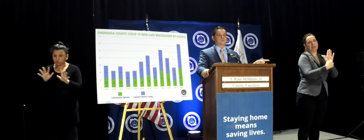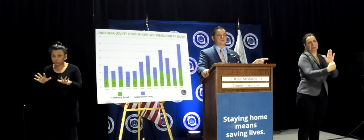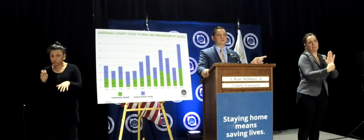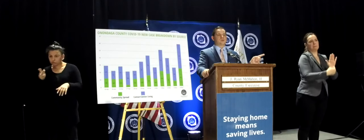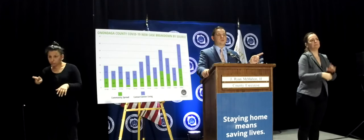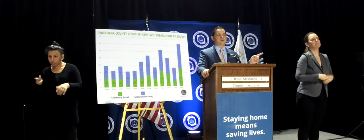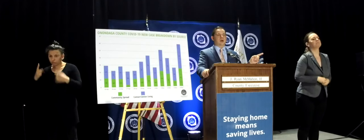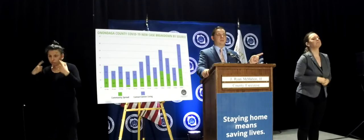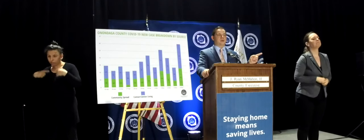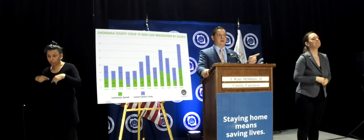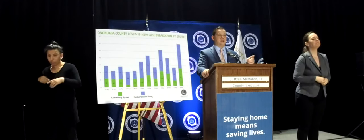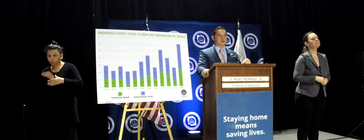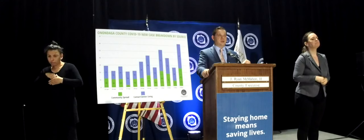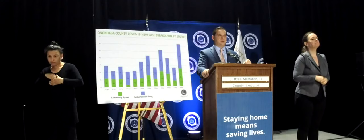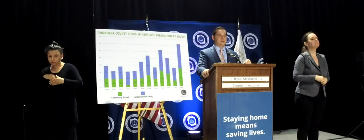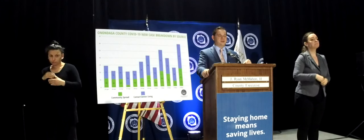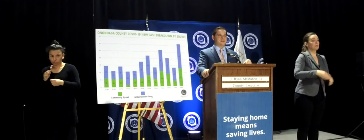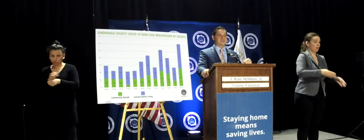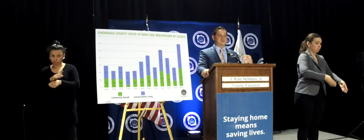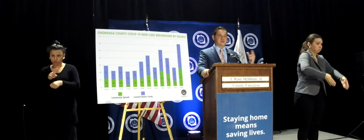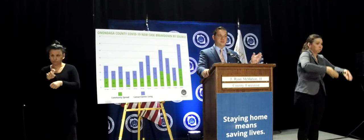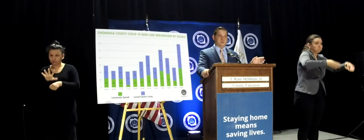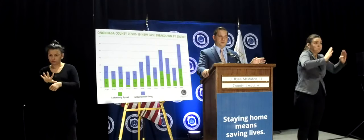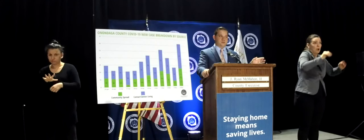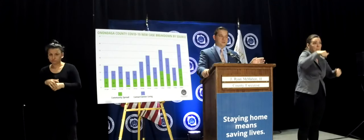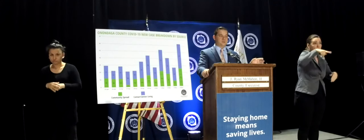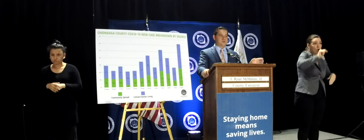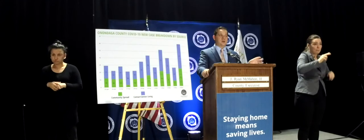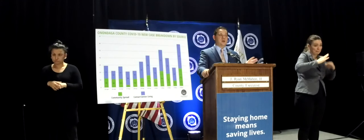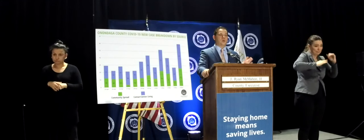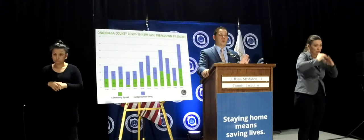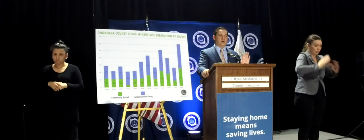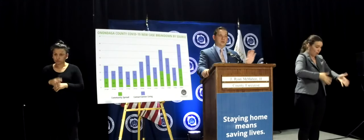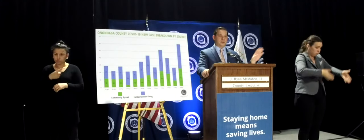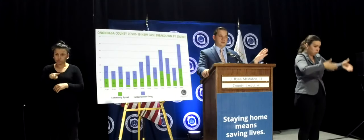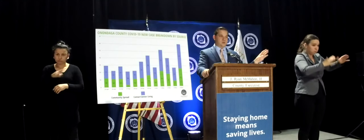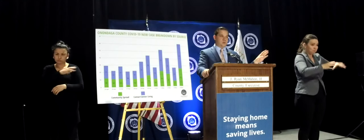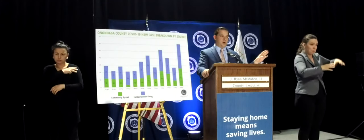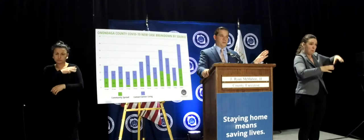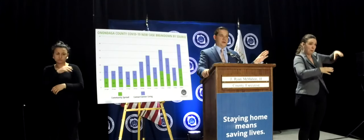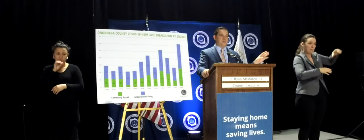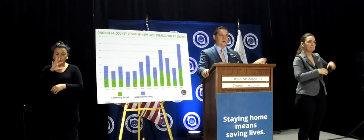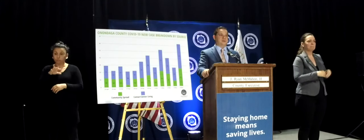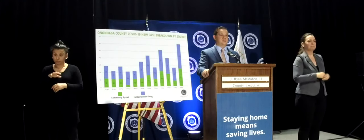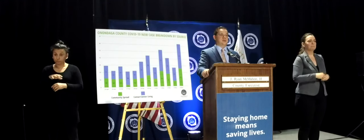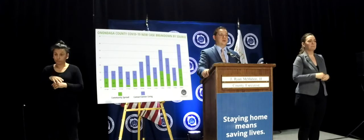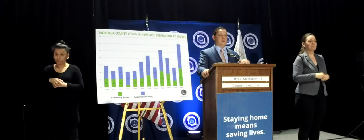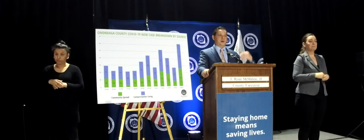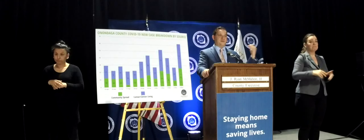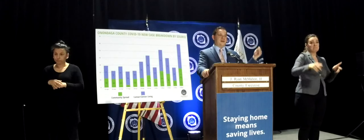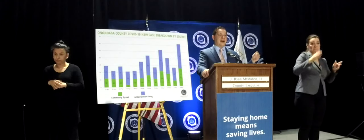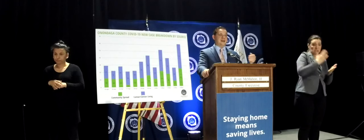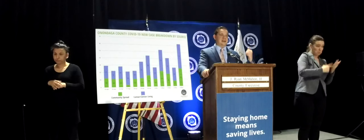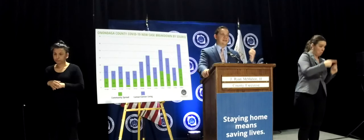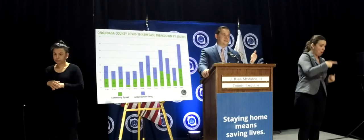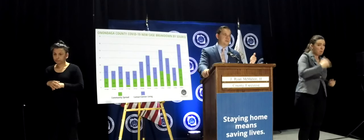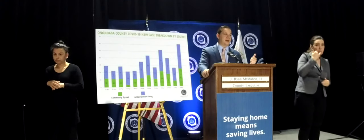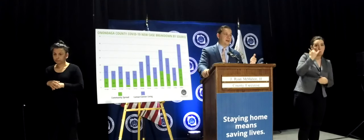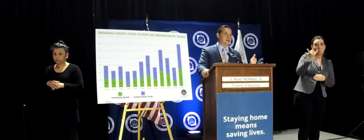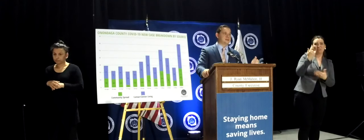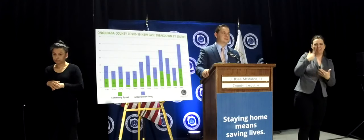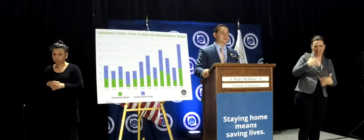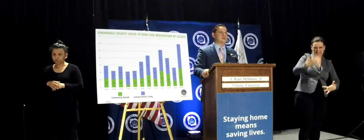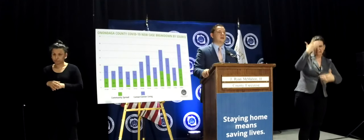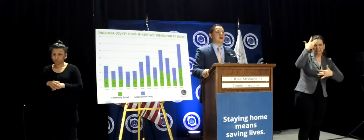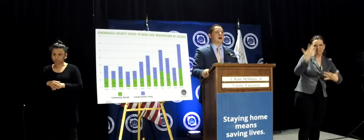complex. The property manager emails us, says there's other people with symptoms. We're going to go test the whole apartment complex. We're going to find